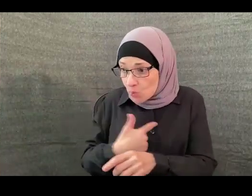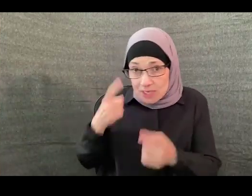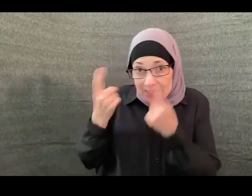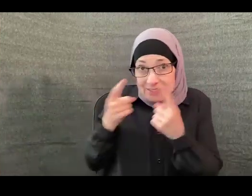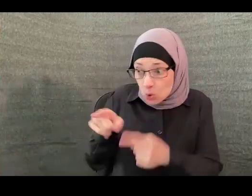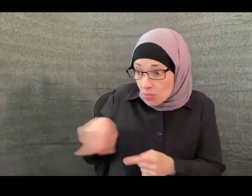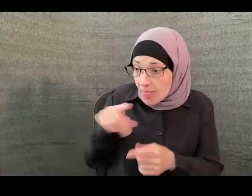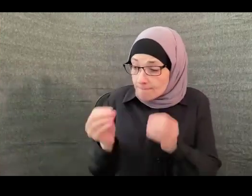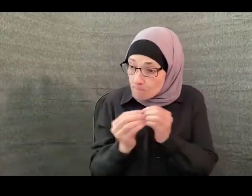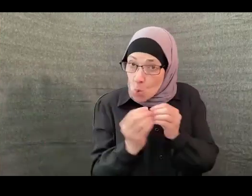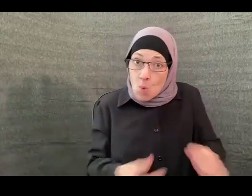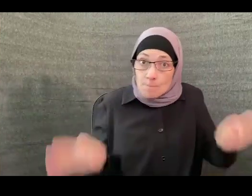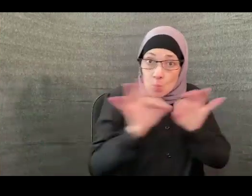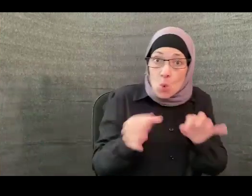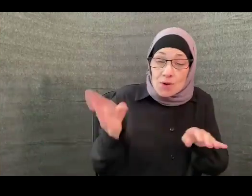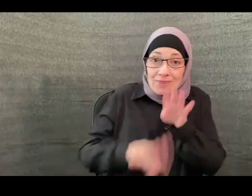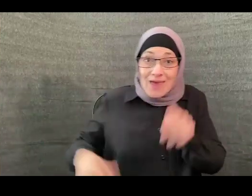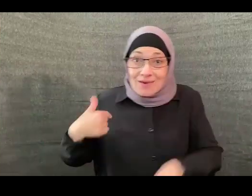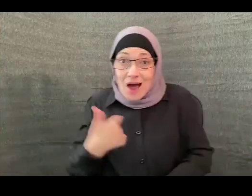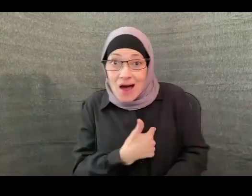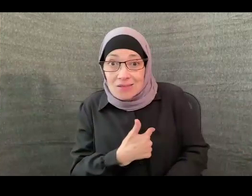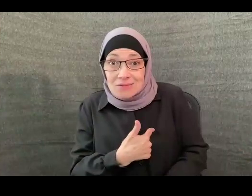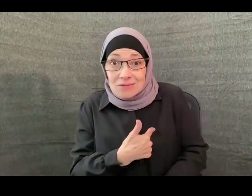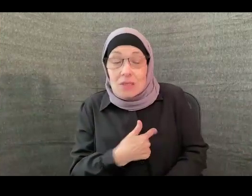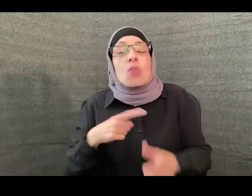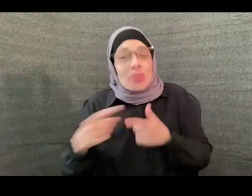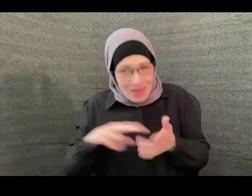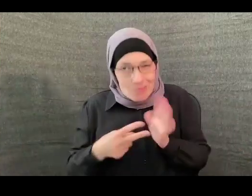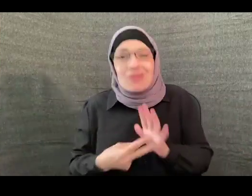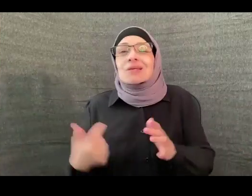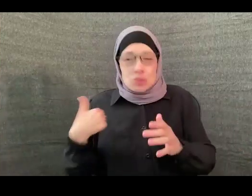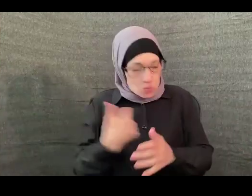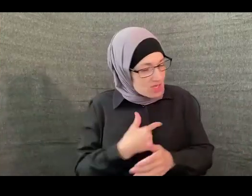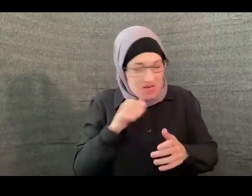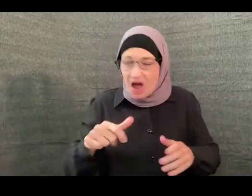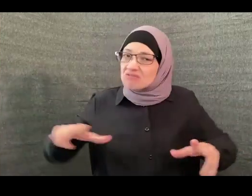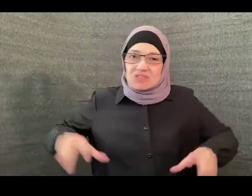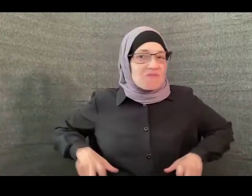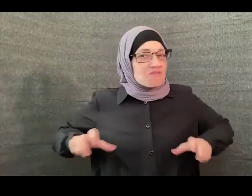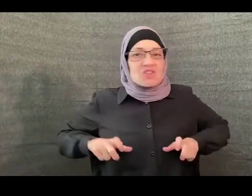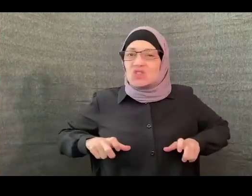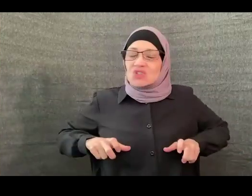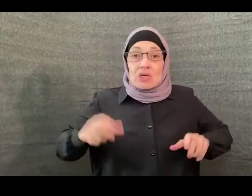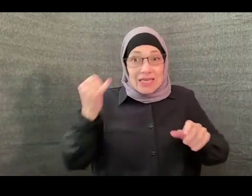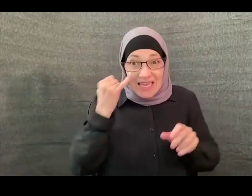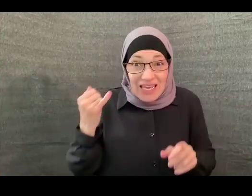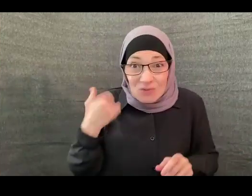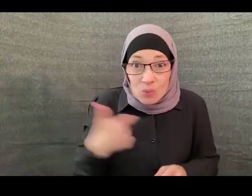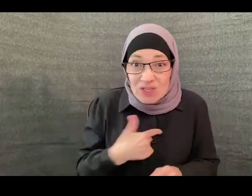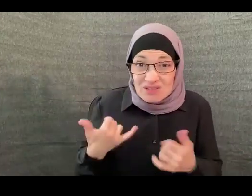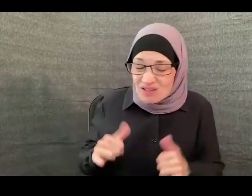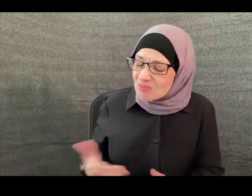of our own covetousness. We need to work on